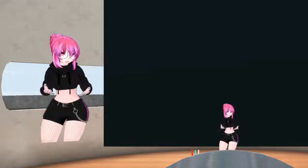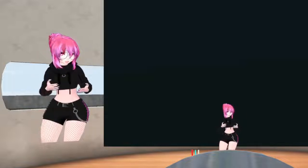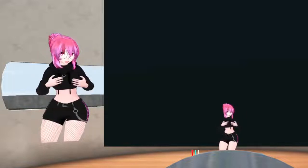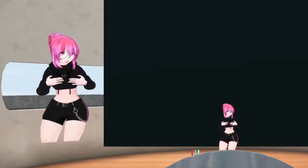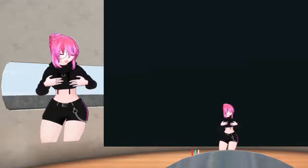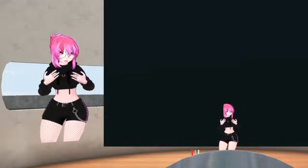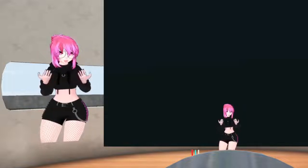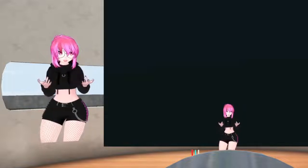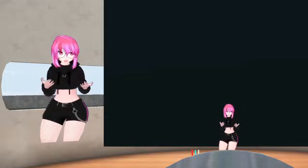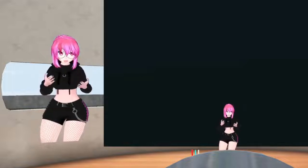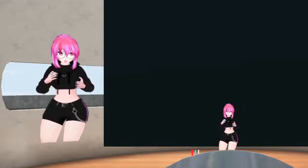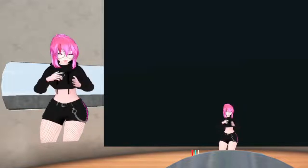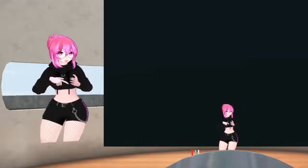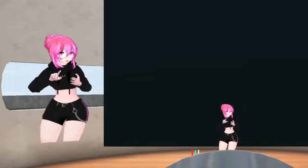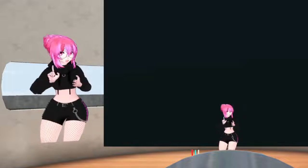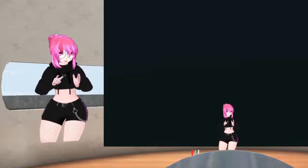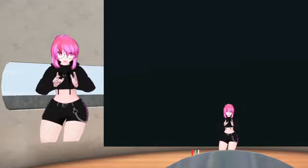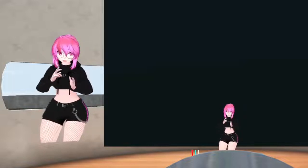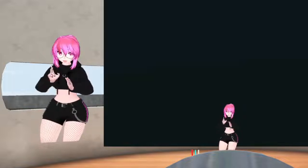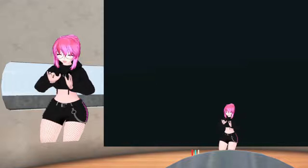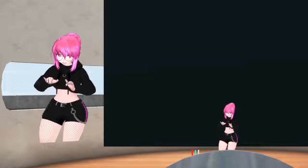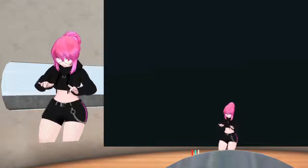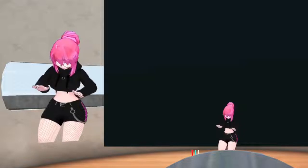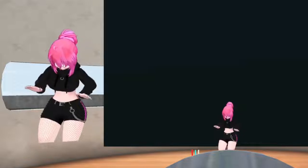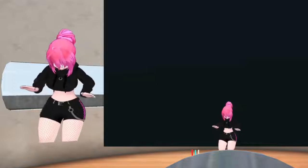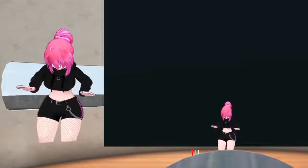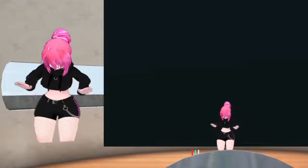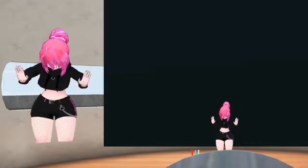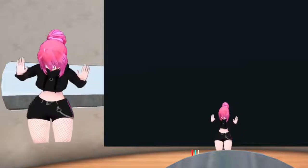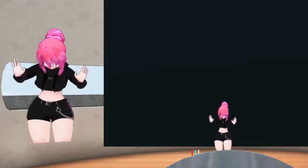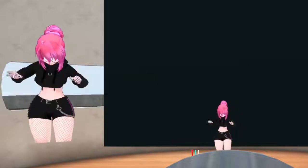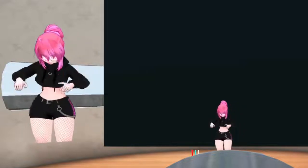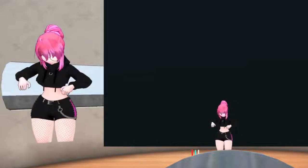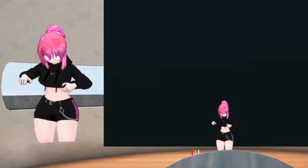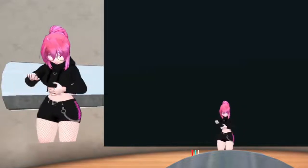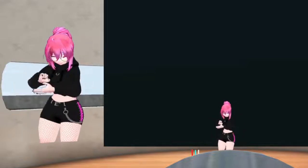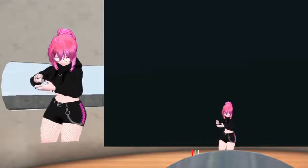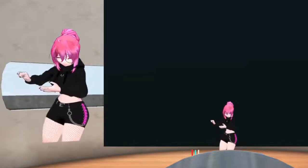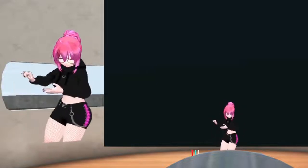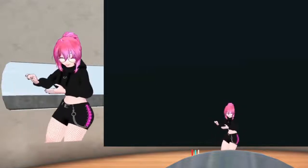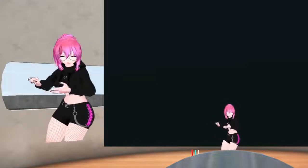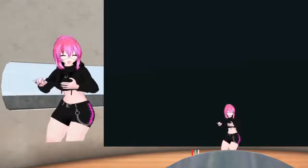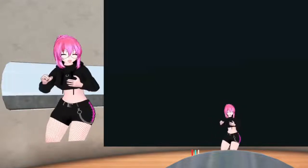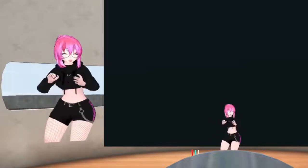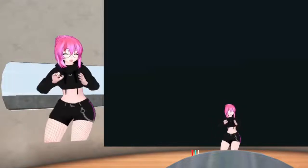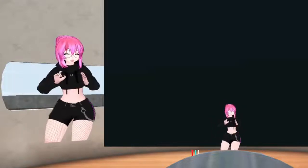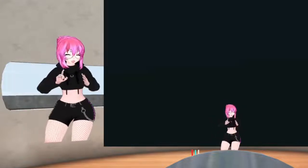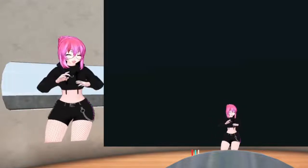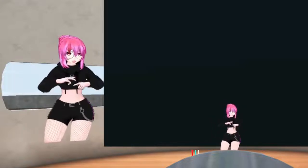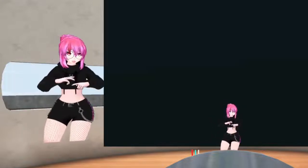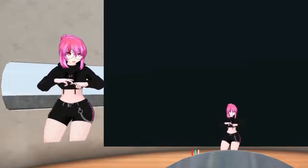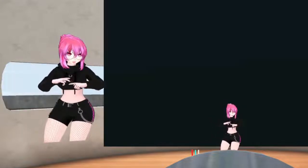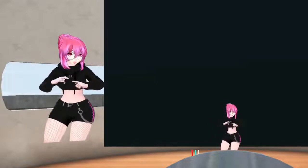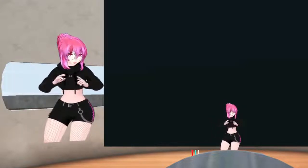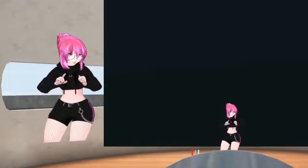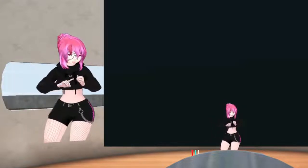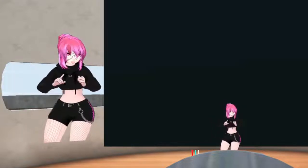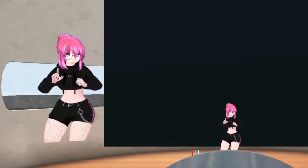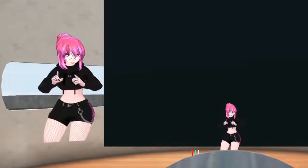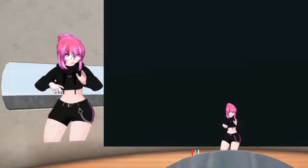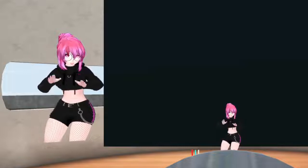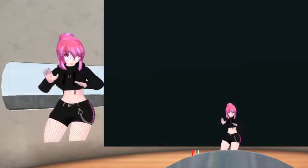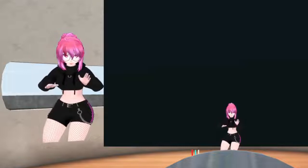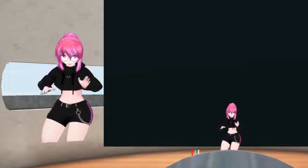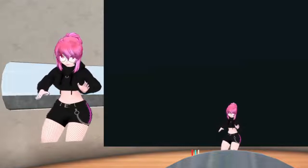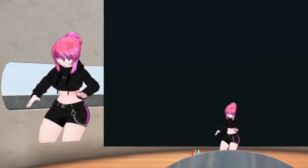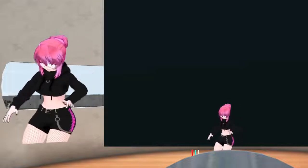whatever, feel free to check out that video that I'm going to post. So yeah, I'm just going to go ahead and write down some vocab words, and we can